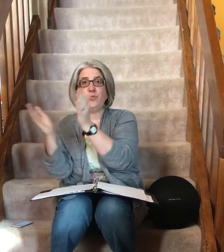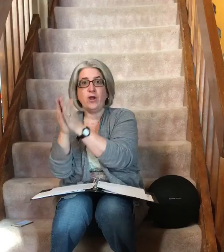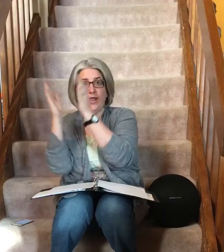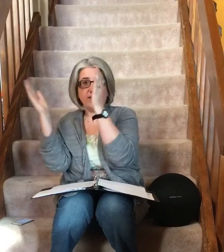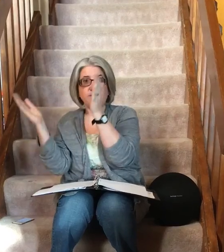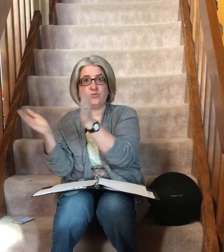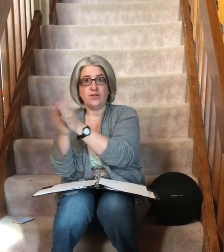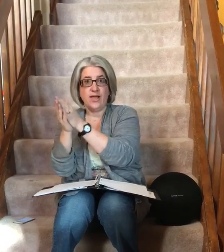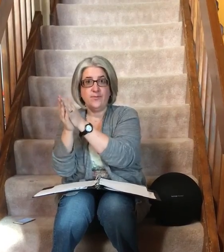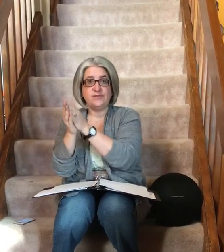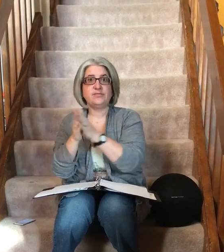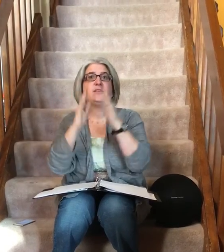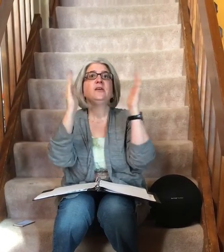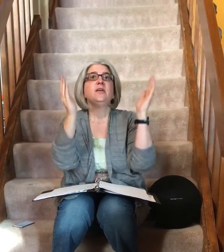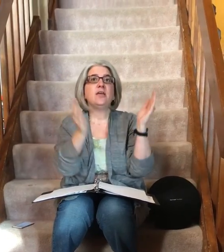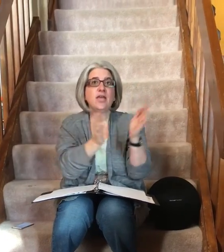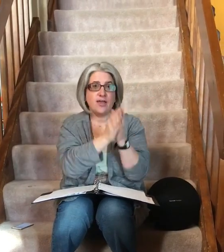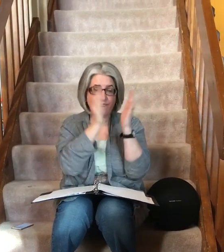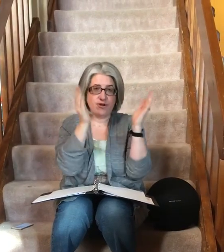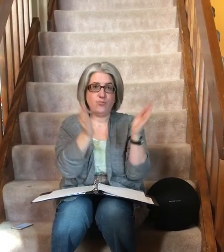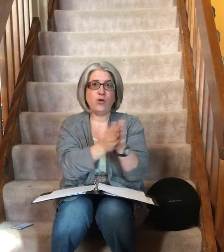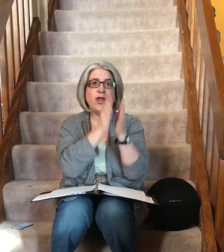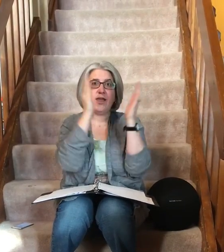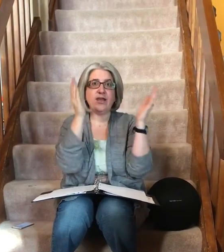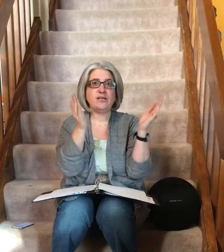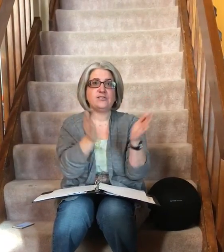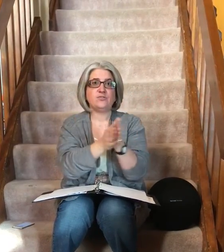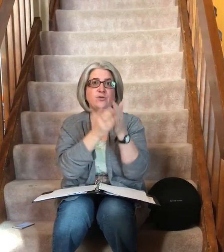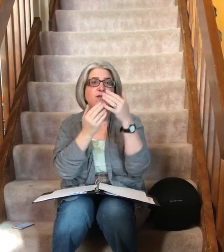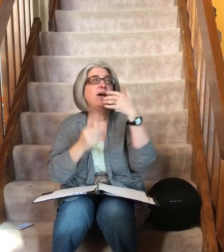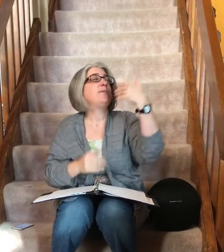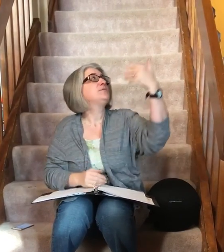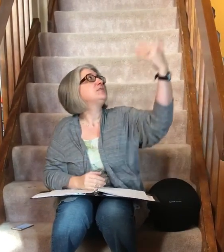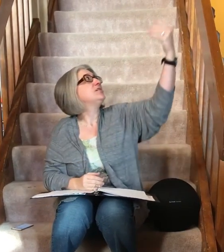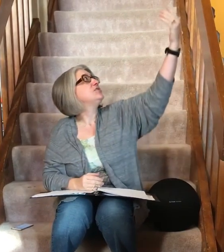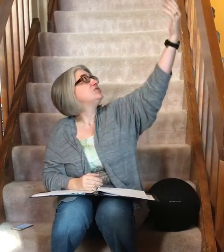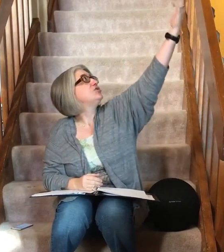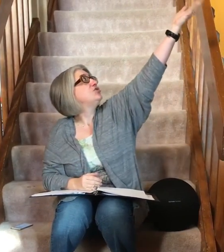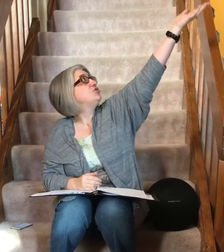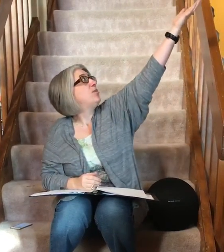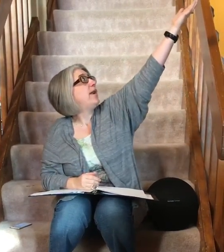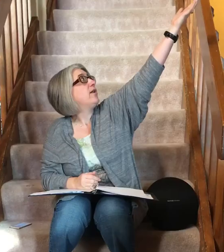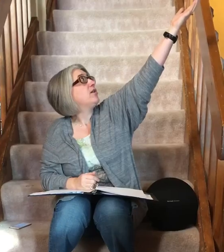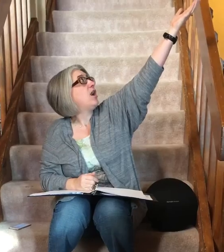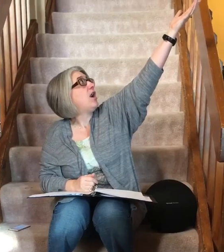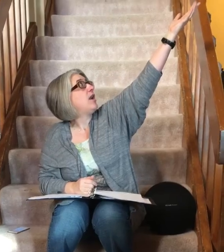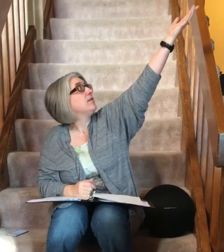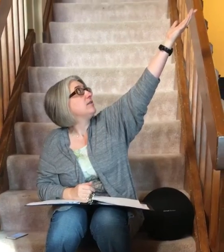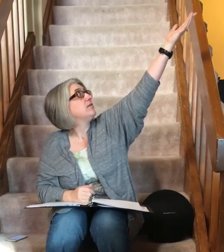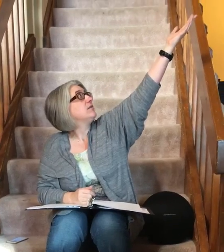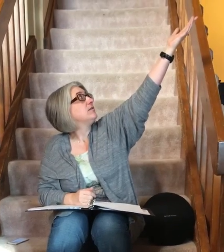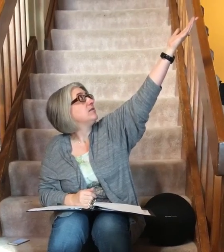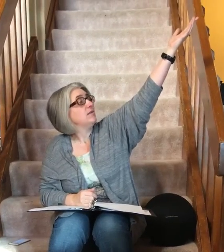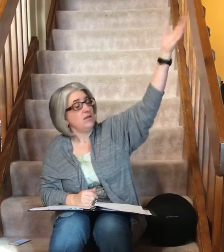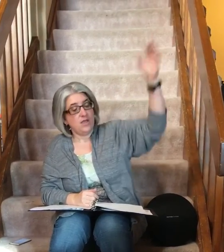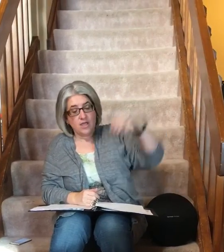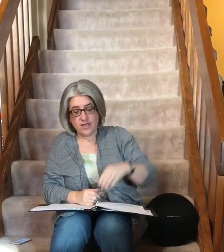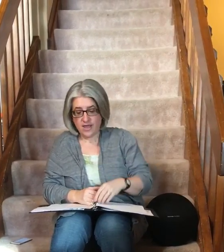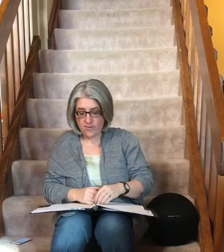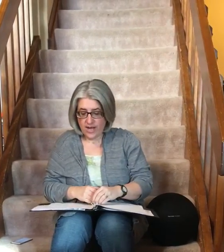praise, three claps, every praise, three claps, is to our God. Now we